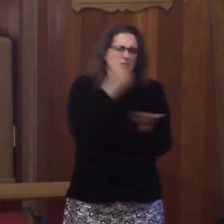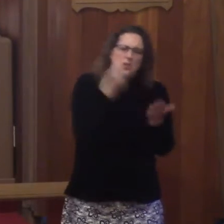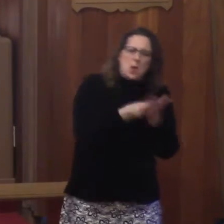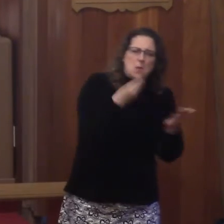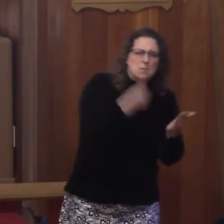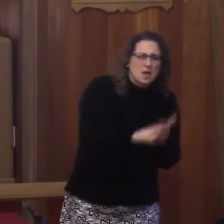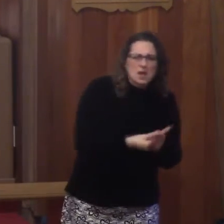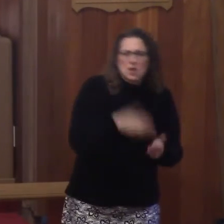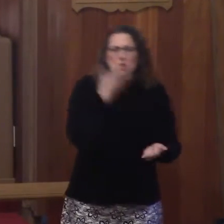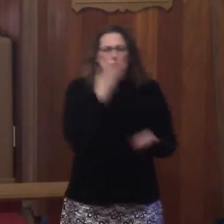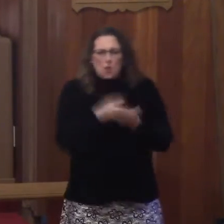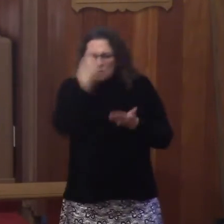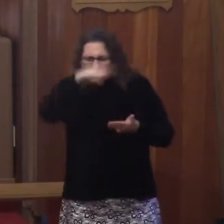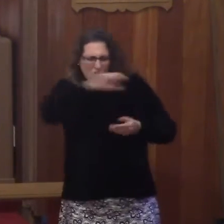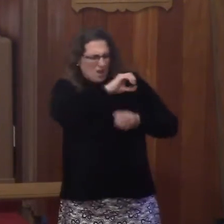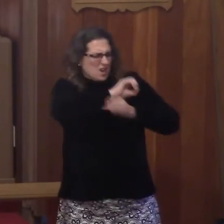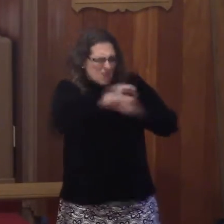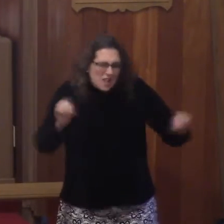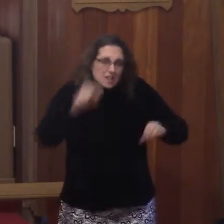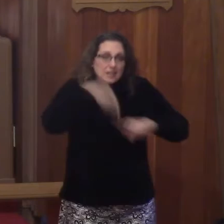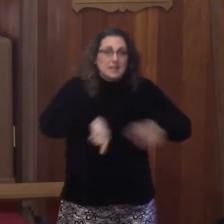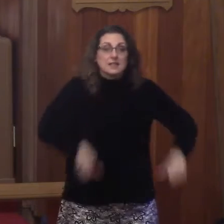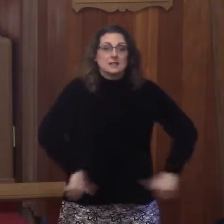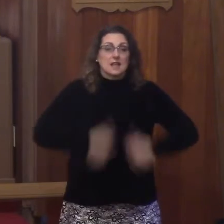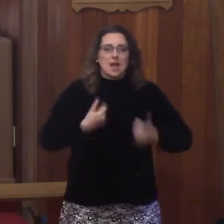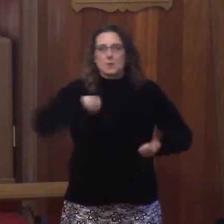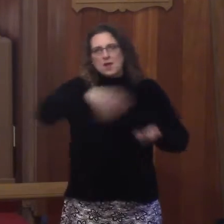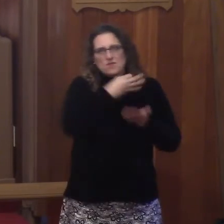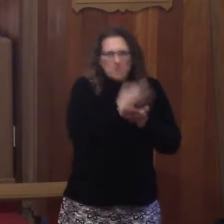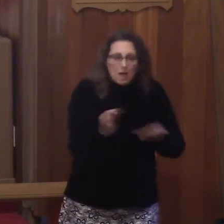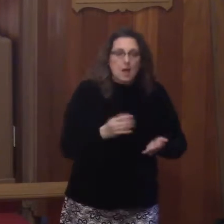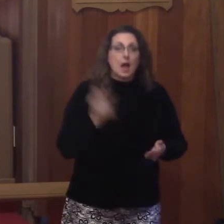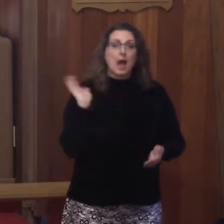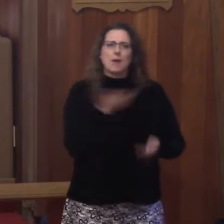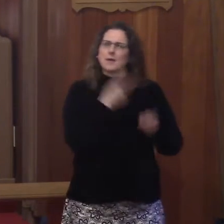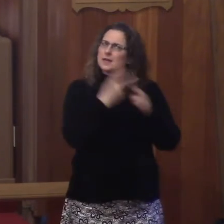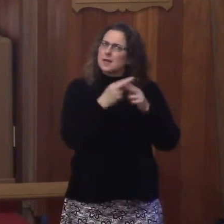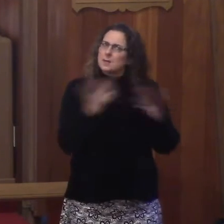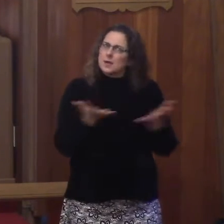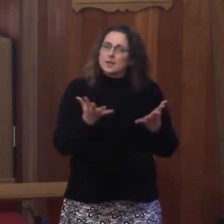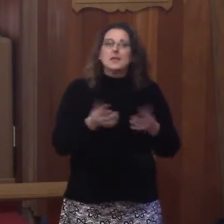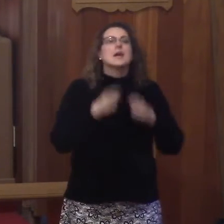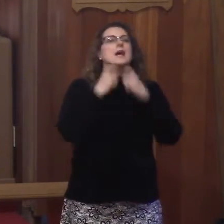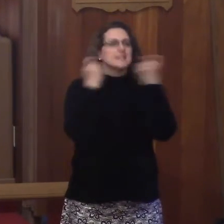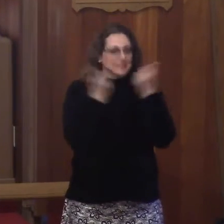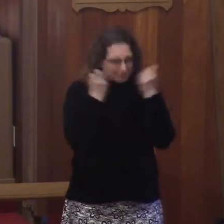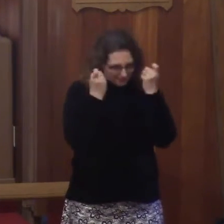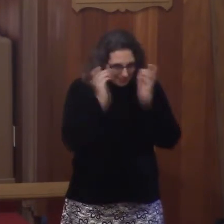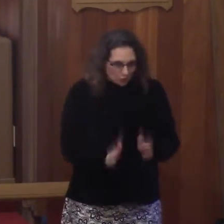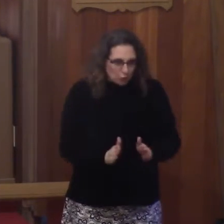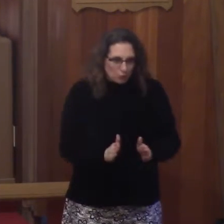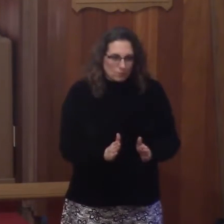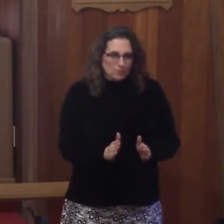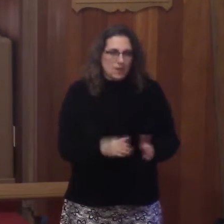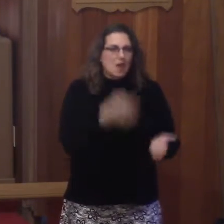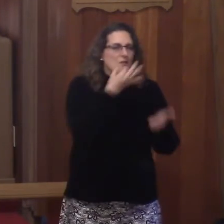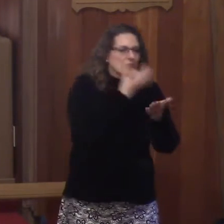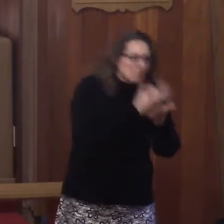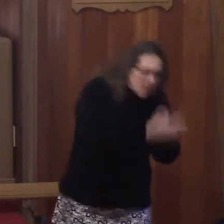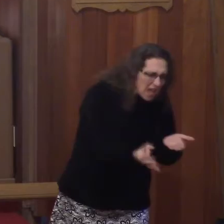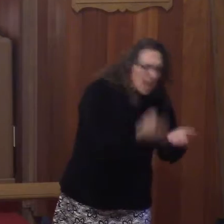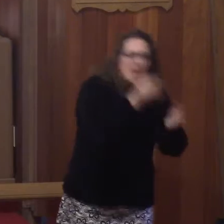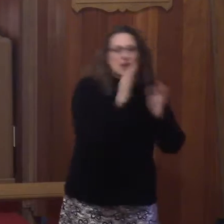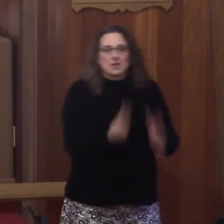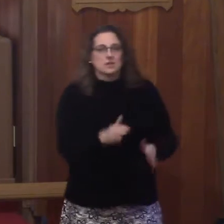failures in this life. What's our names? Sinners. Failures who